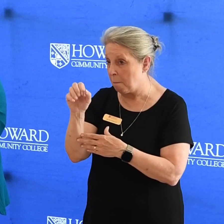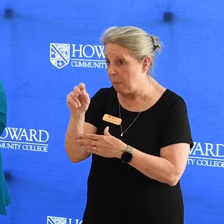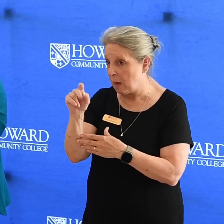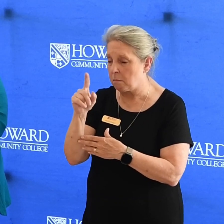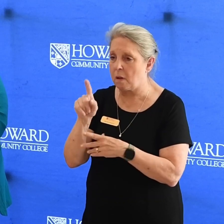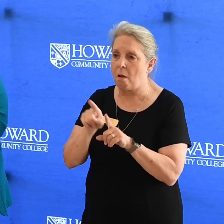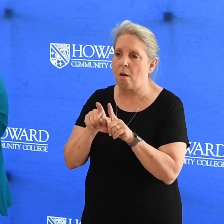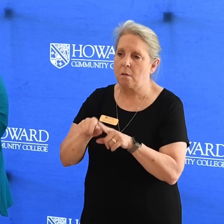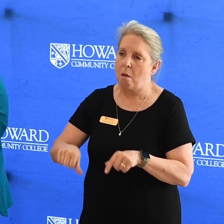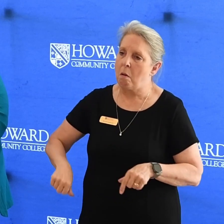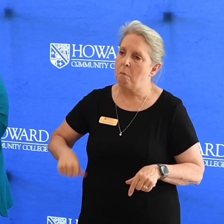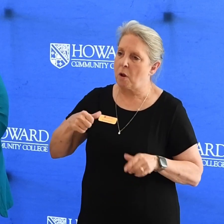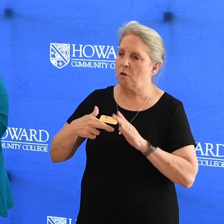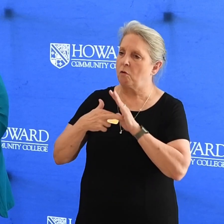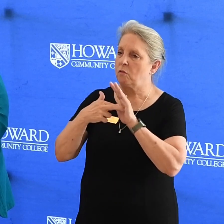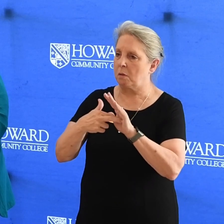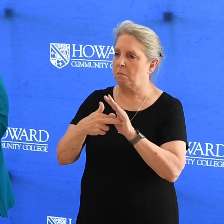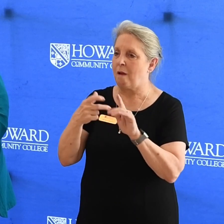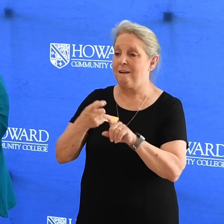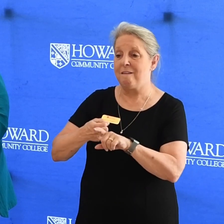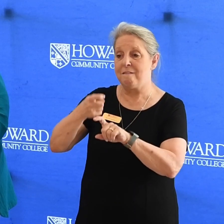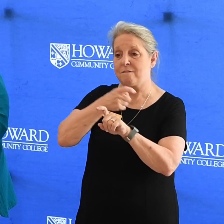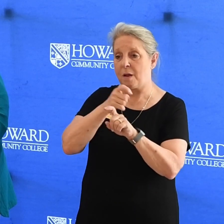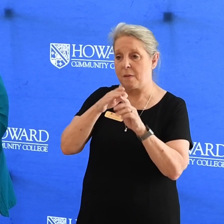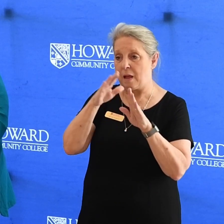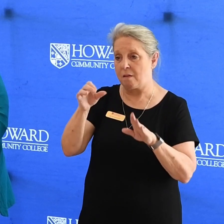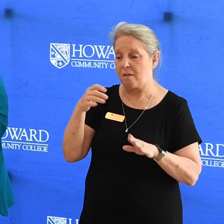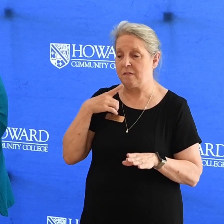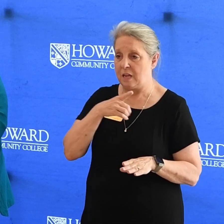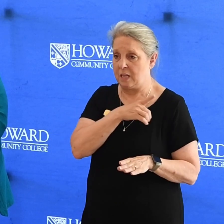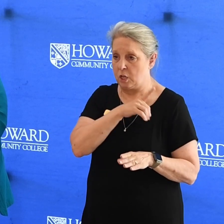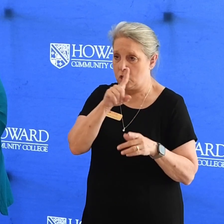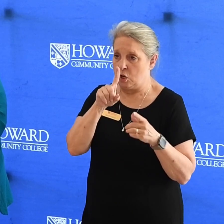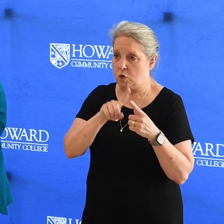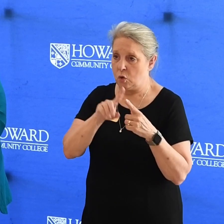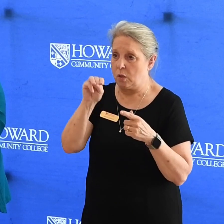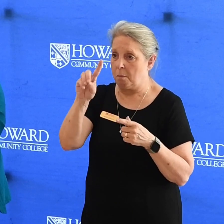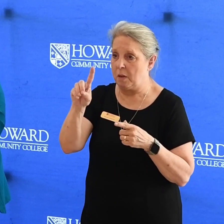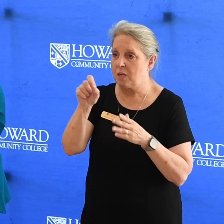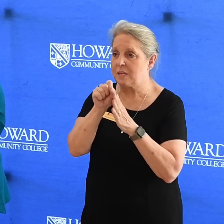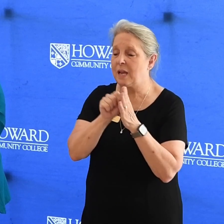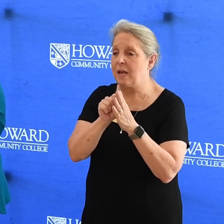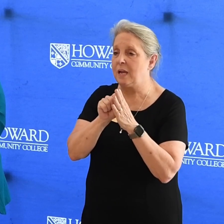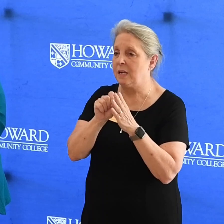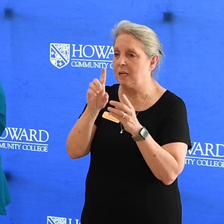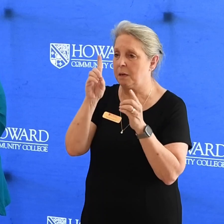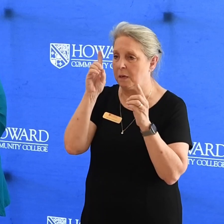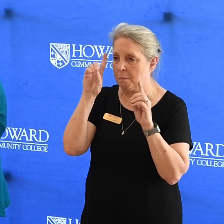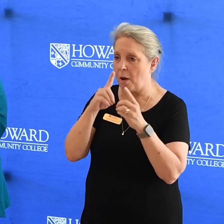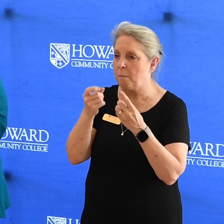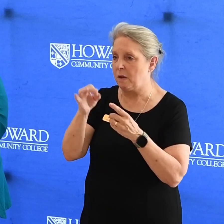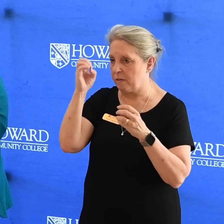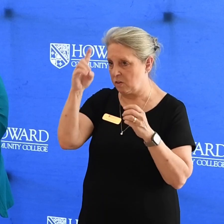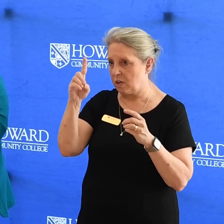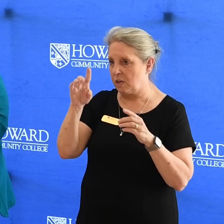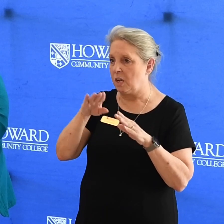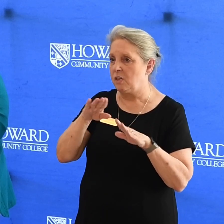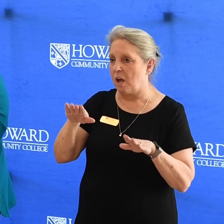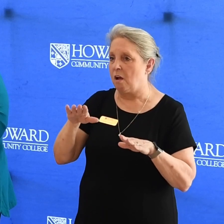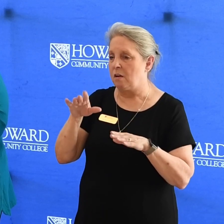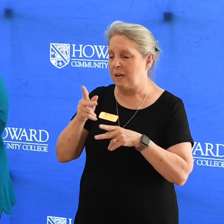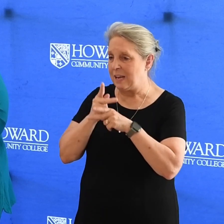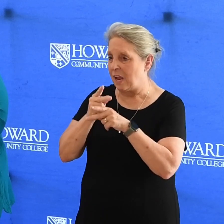very proud to be the representative from the House of Delegates to the Maryland State Department of Education's Office of Child Care Advisory